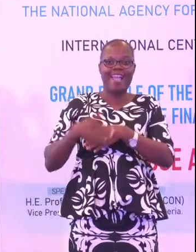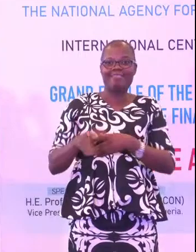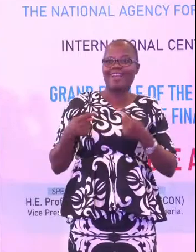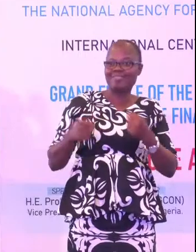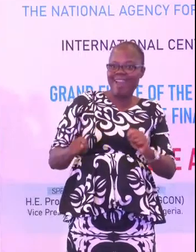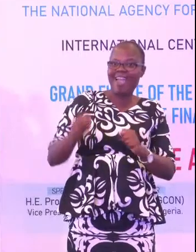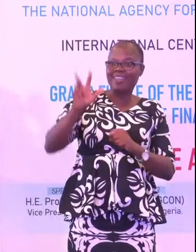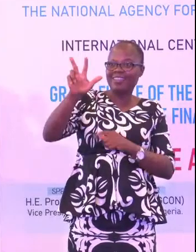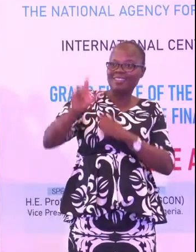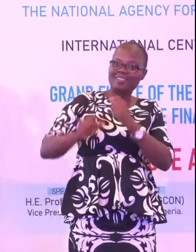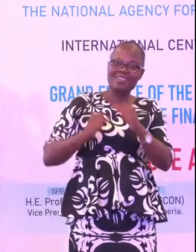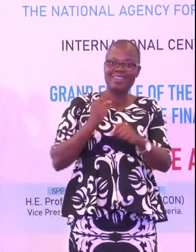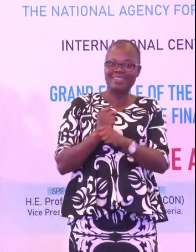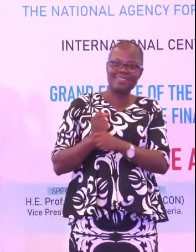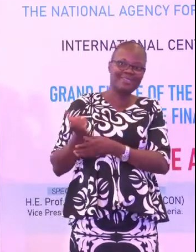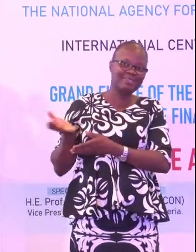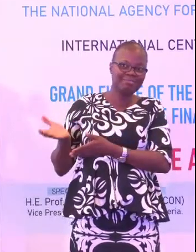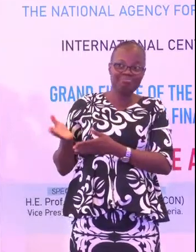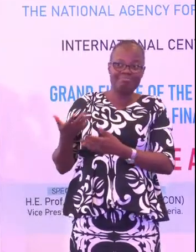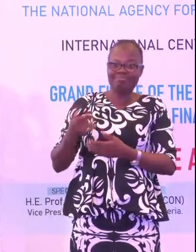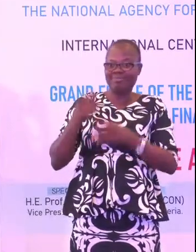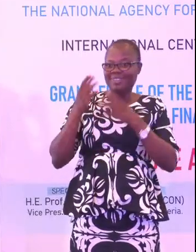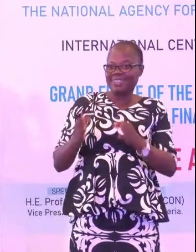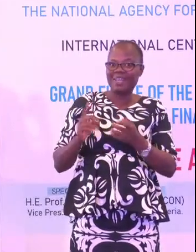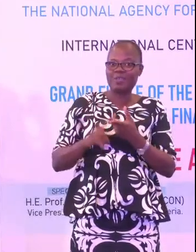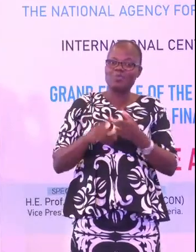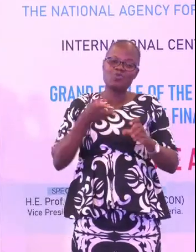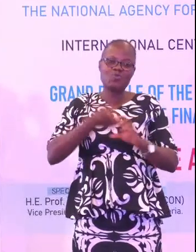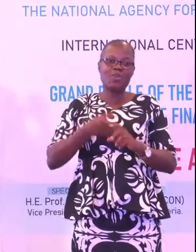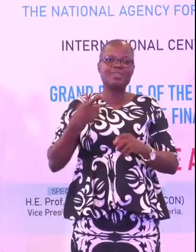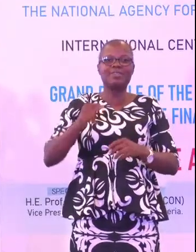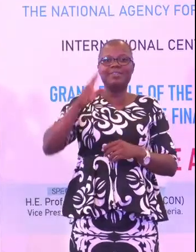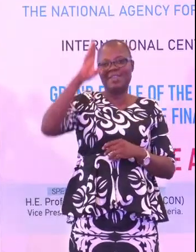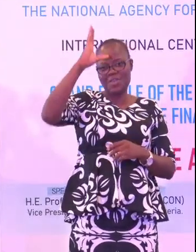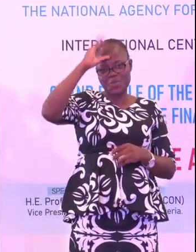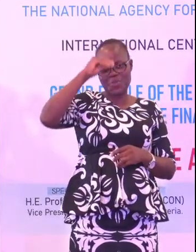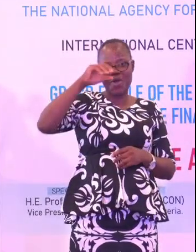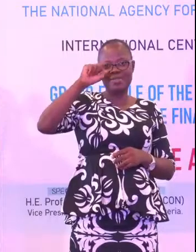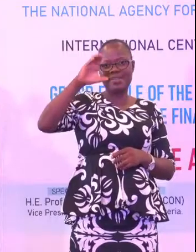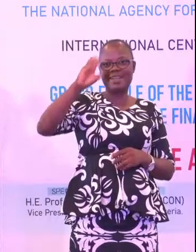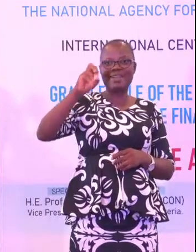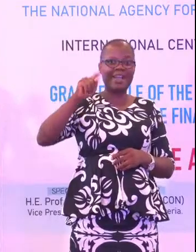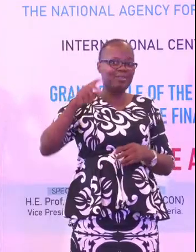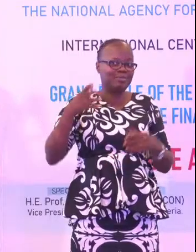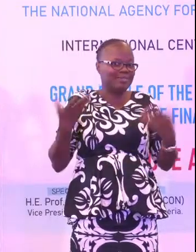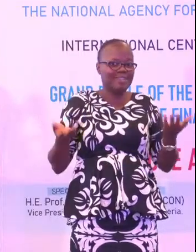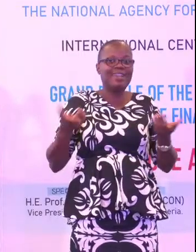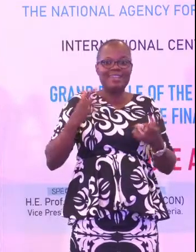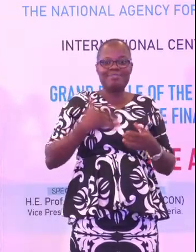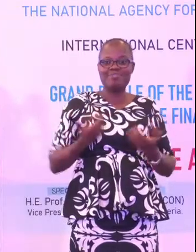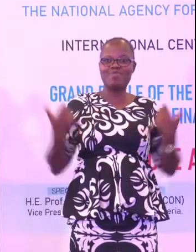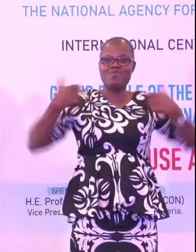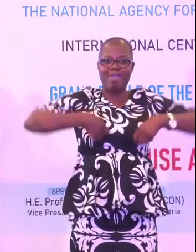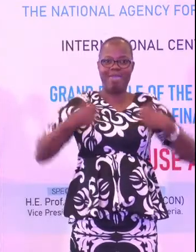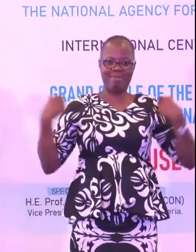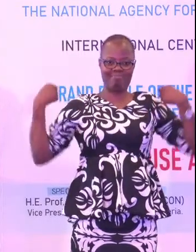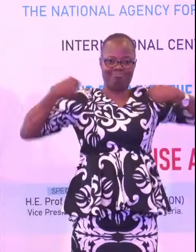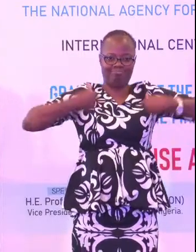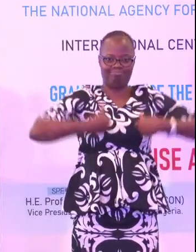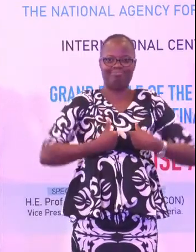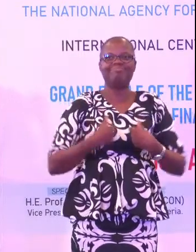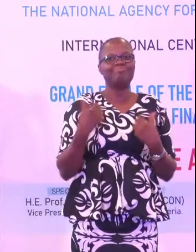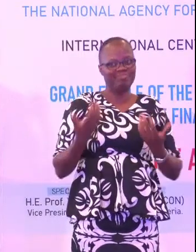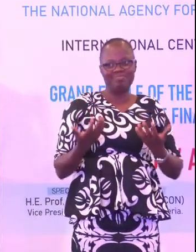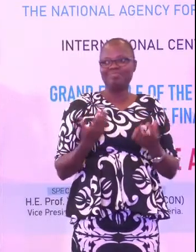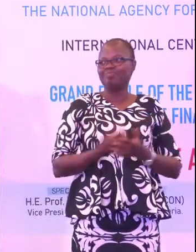3 years, I decided to join the Boy Scouts. At least let me wear khaki. So for